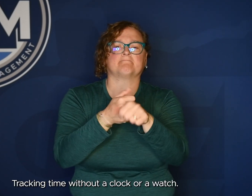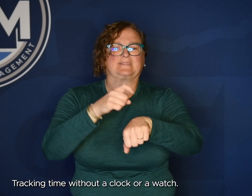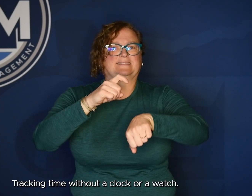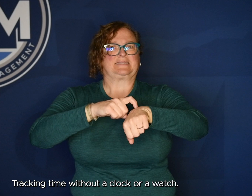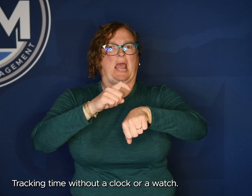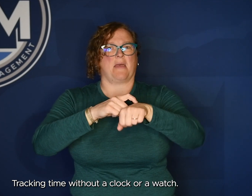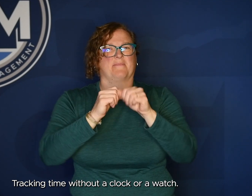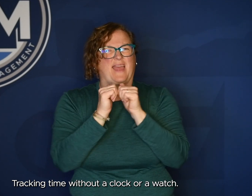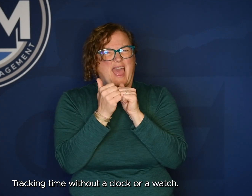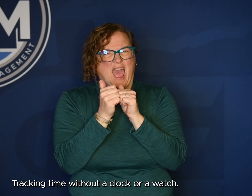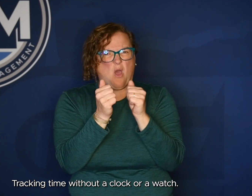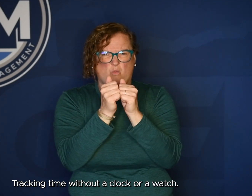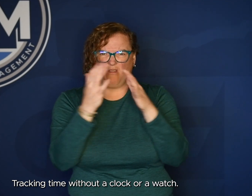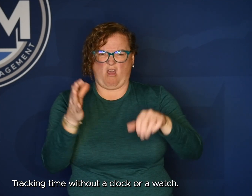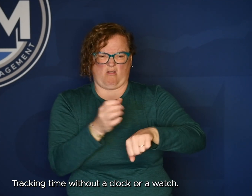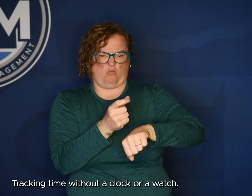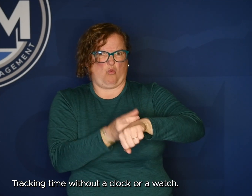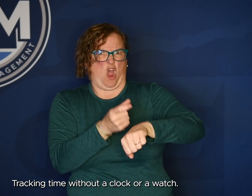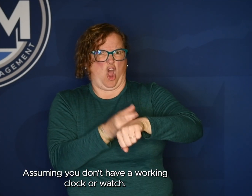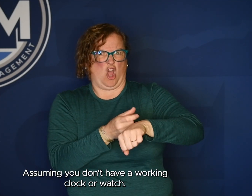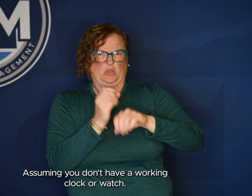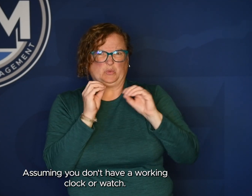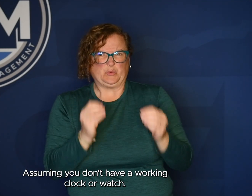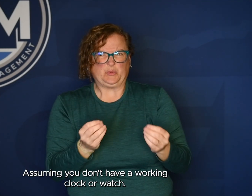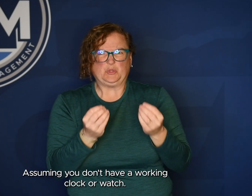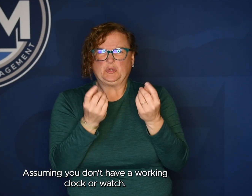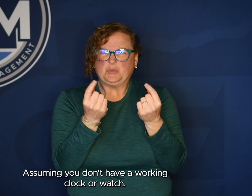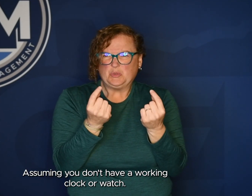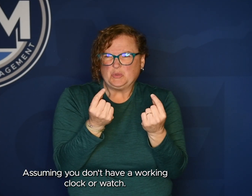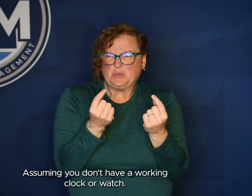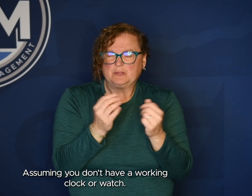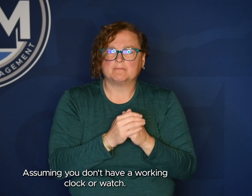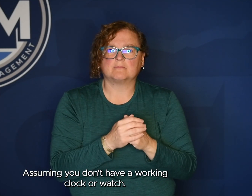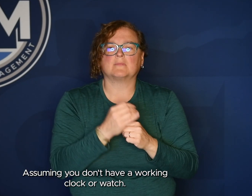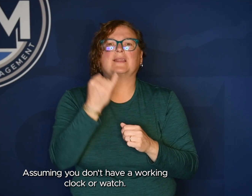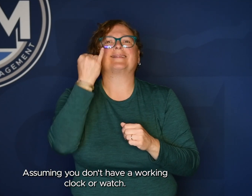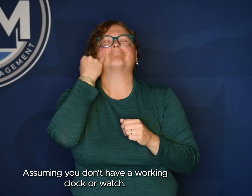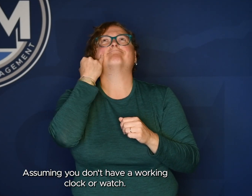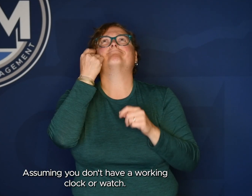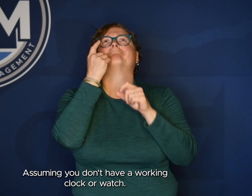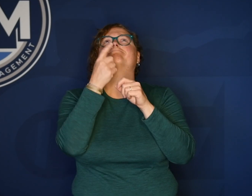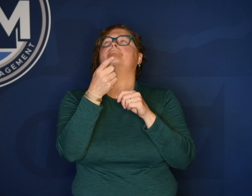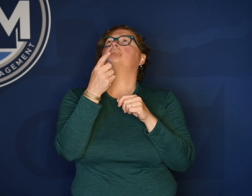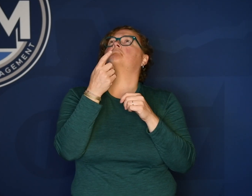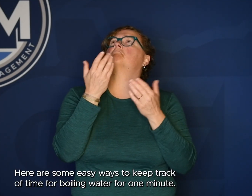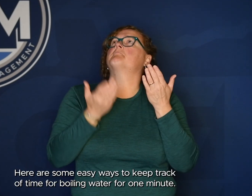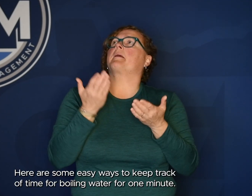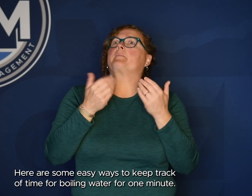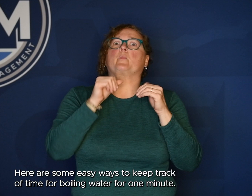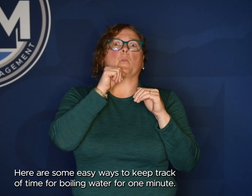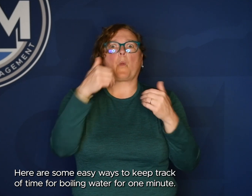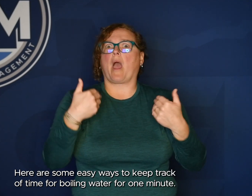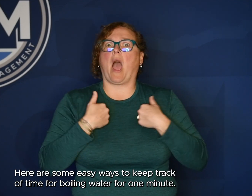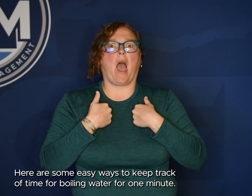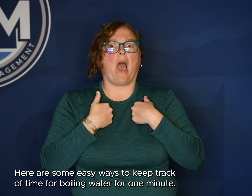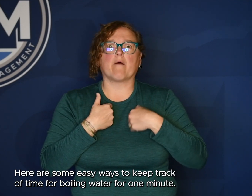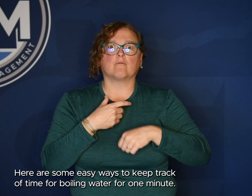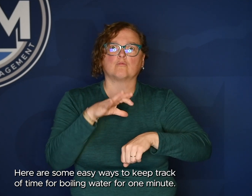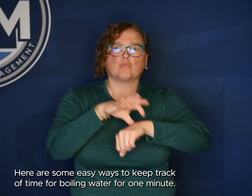Tracking time without a clock or a watch. Assuming you don't have a working clock or watch, here are some easy ways to keep